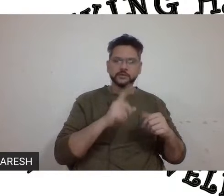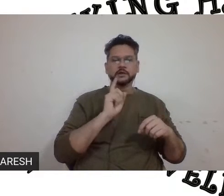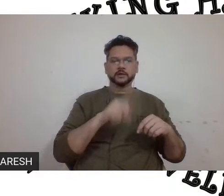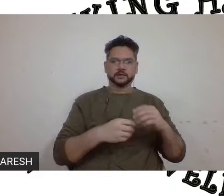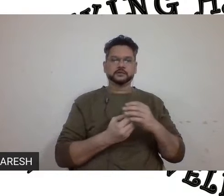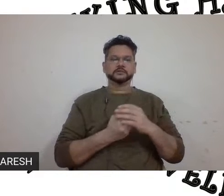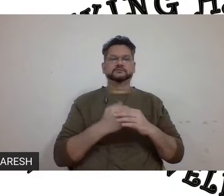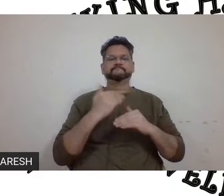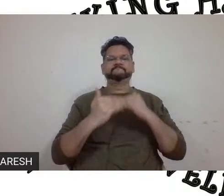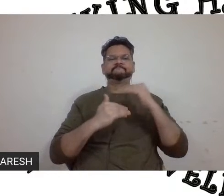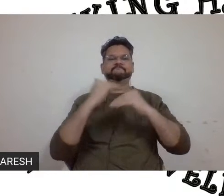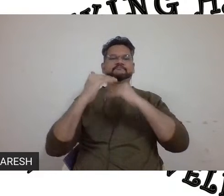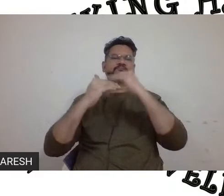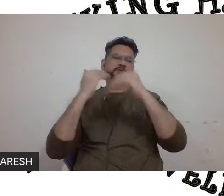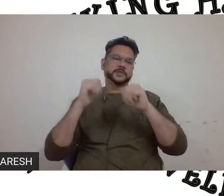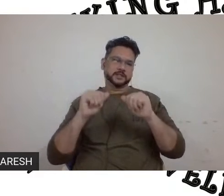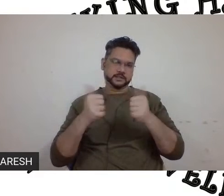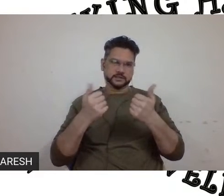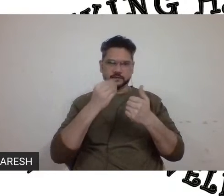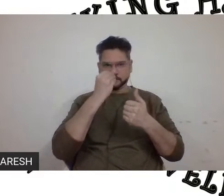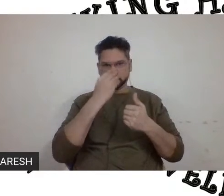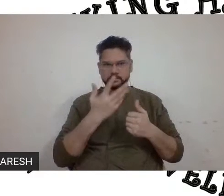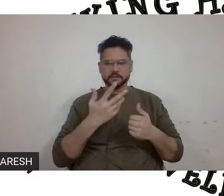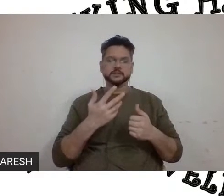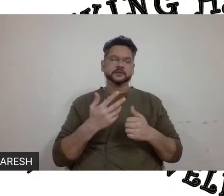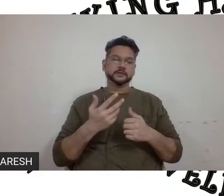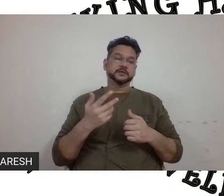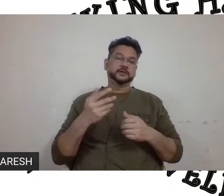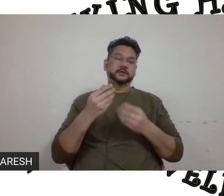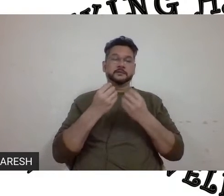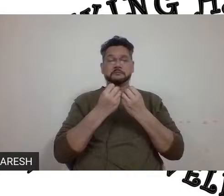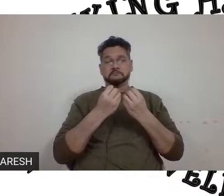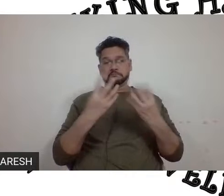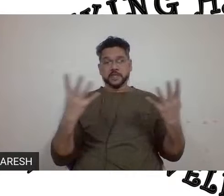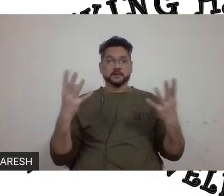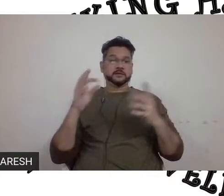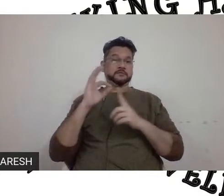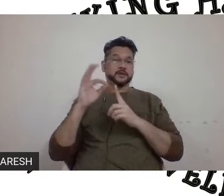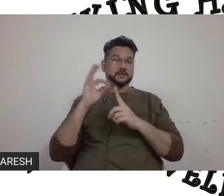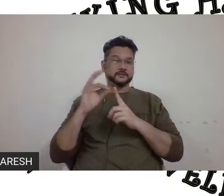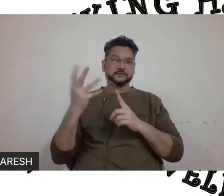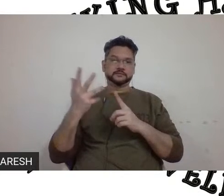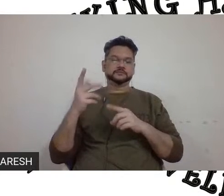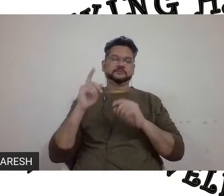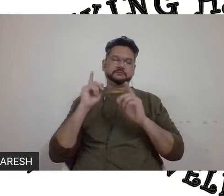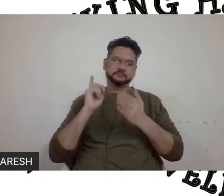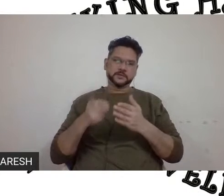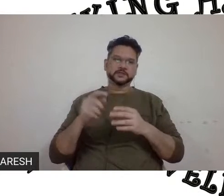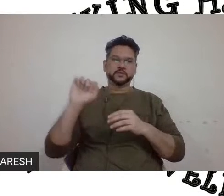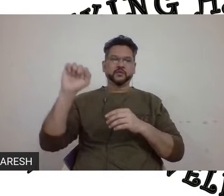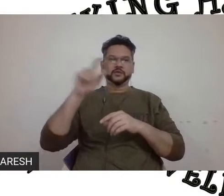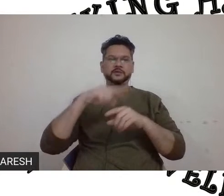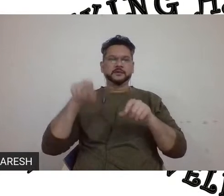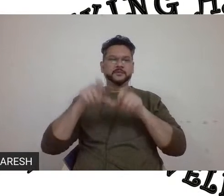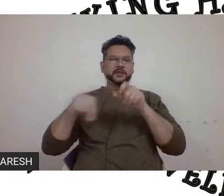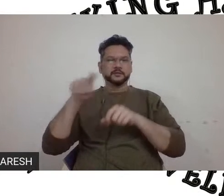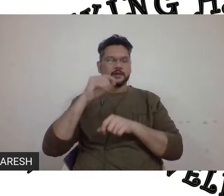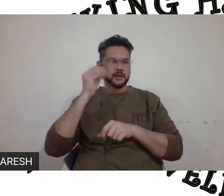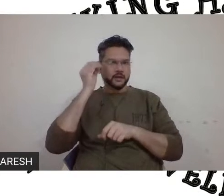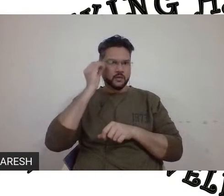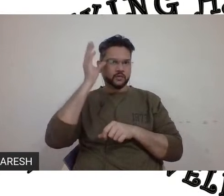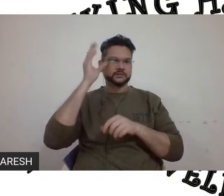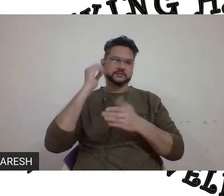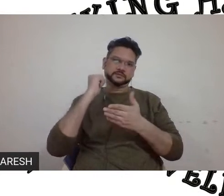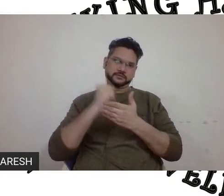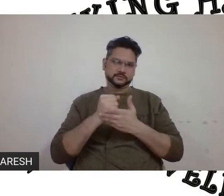lot of organization which requires a lot of sensitization because policy is taken at the top level, but when it reaches to the bottom,